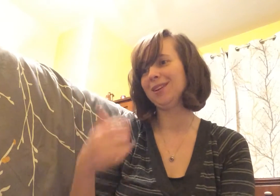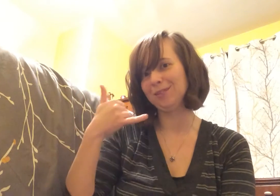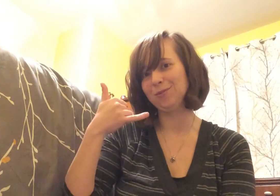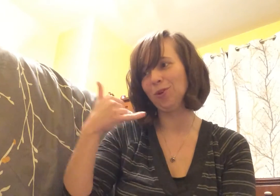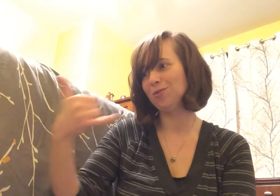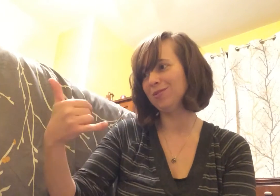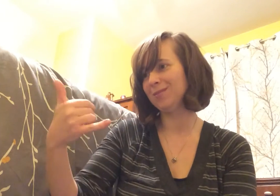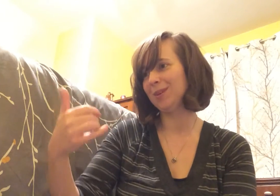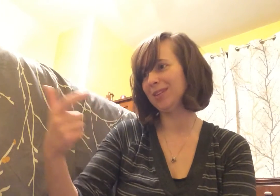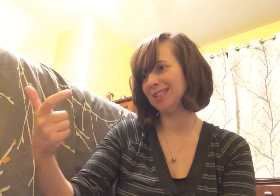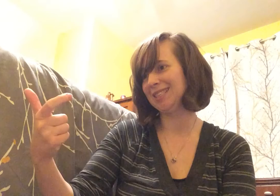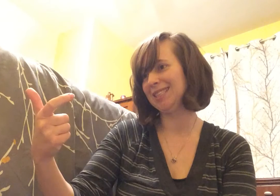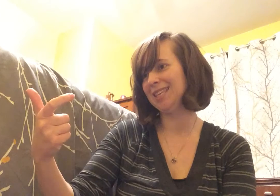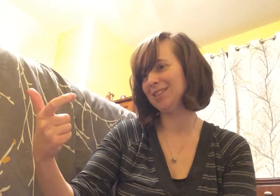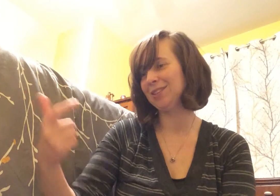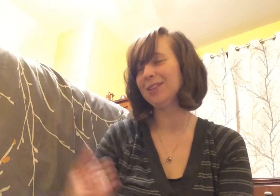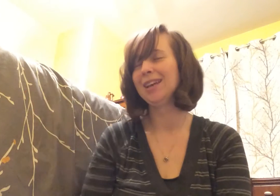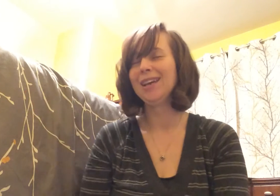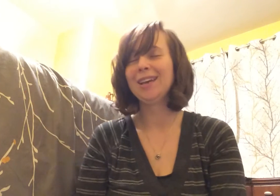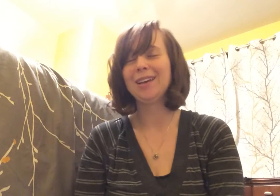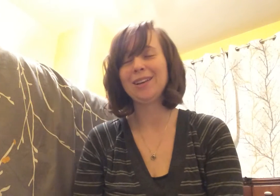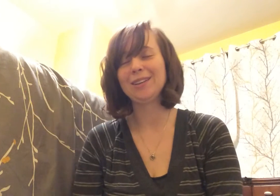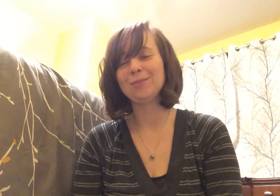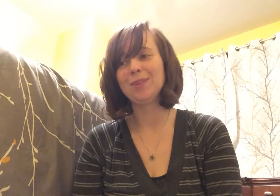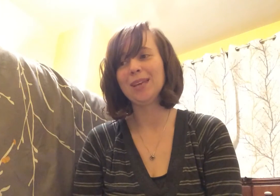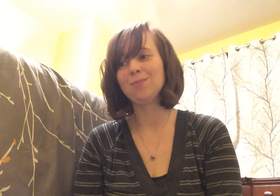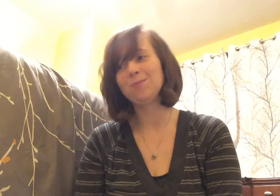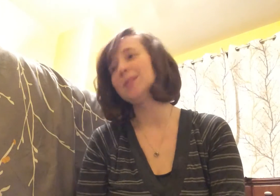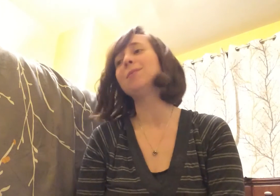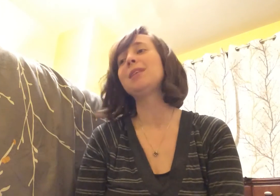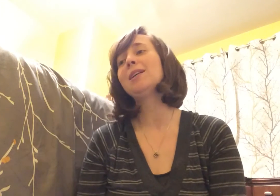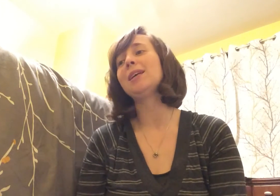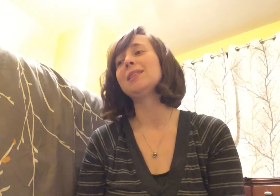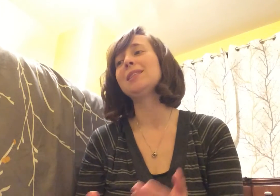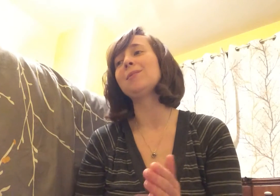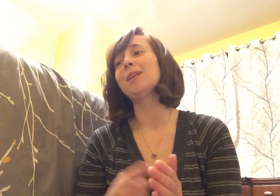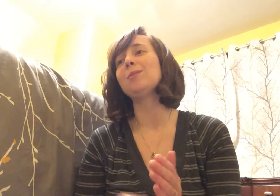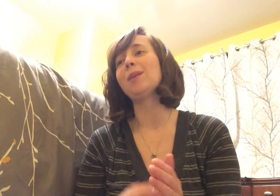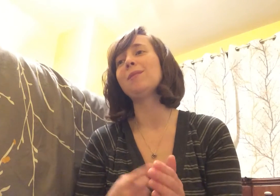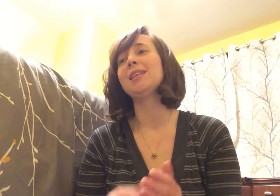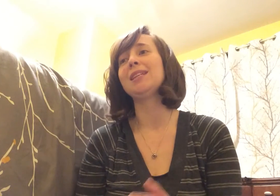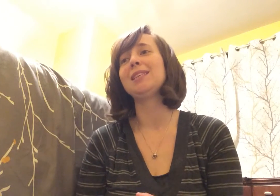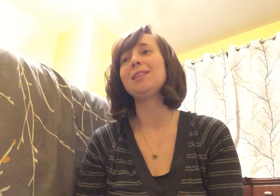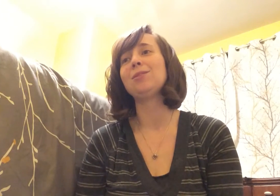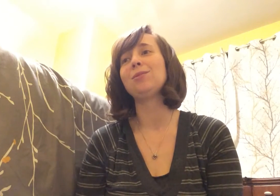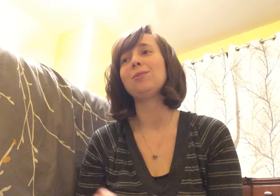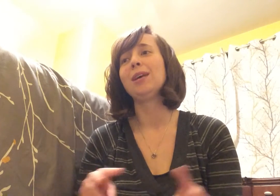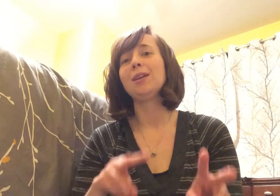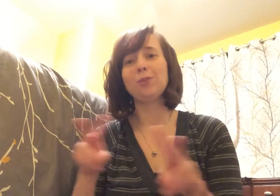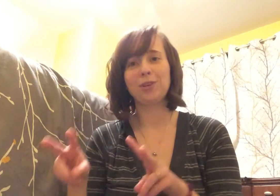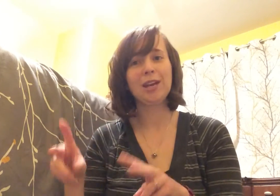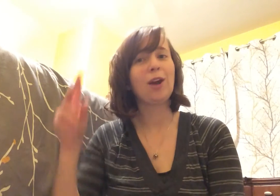on the phone, to be able to actually see each other, and sometimes we have a tendency to look at